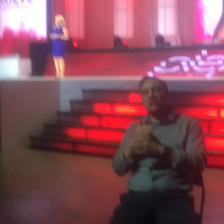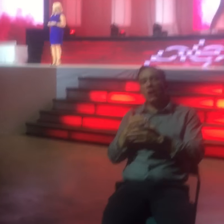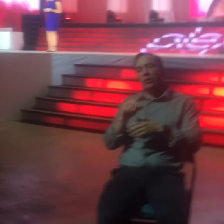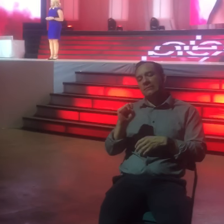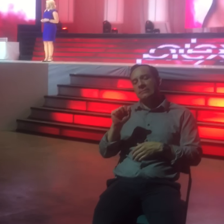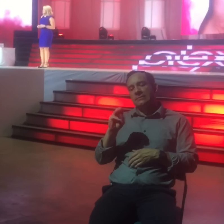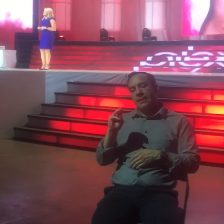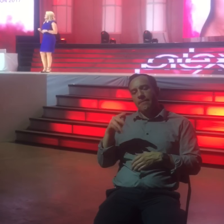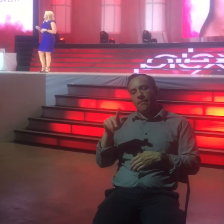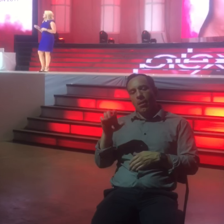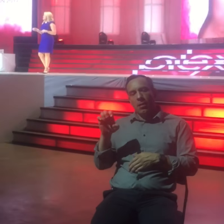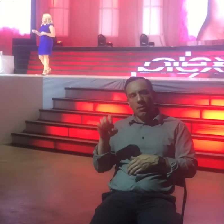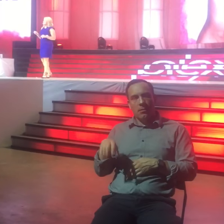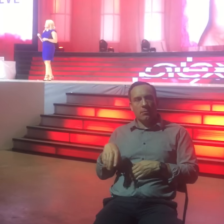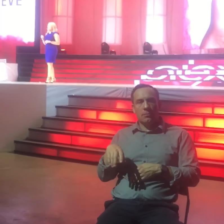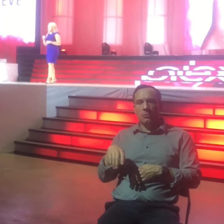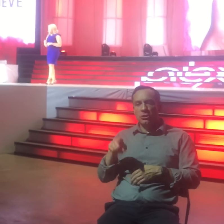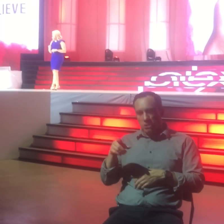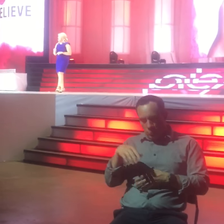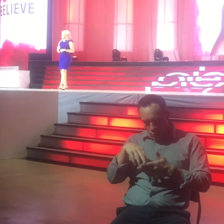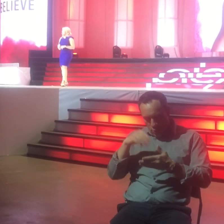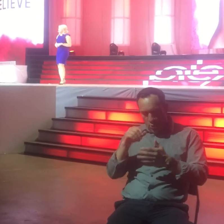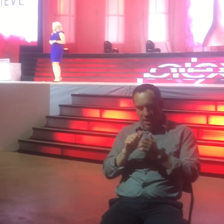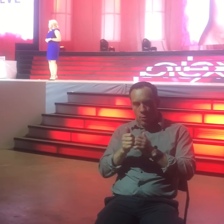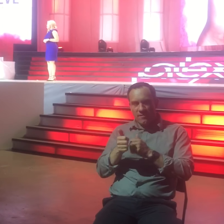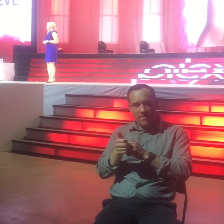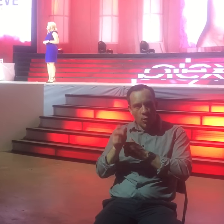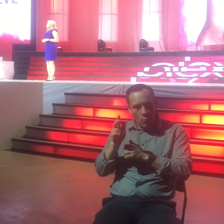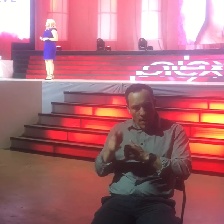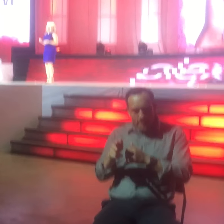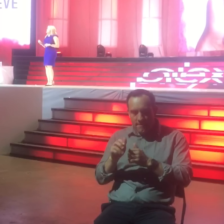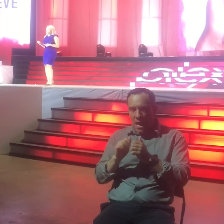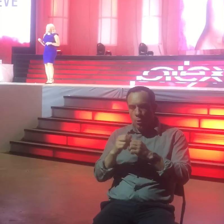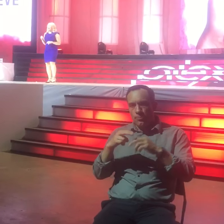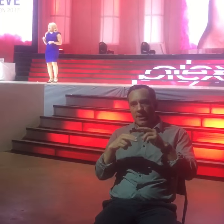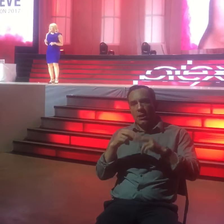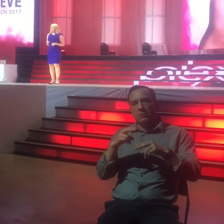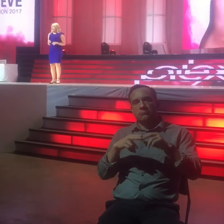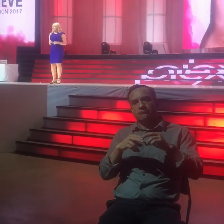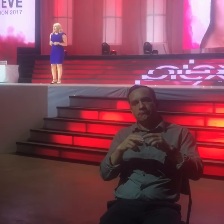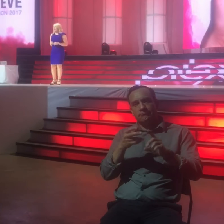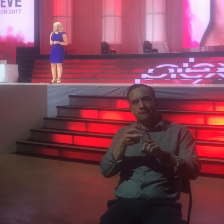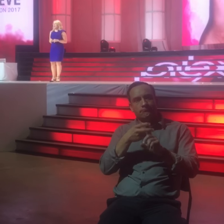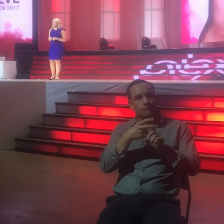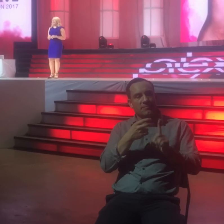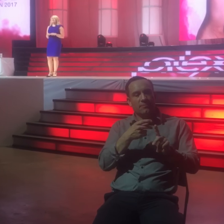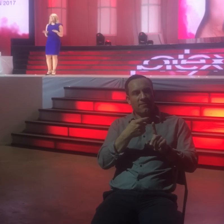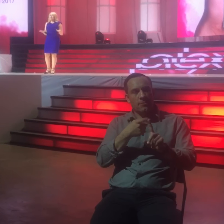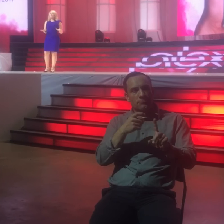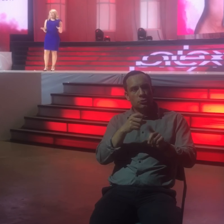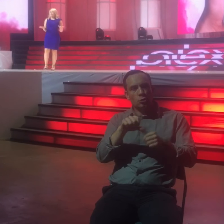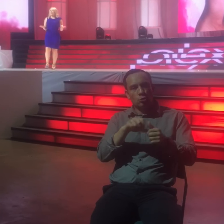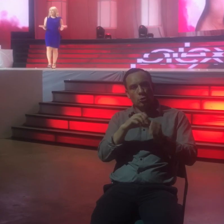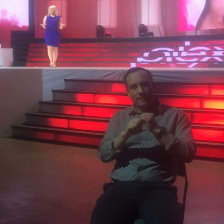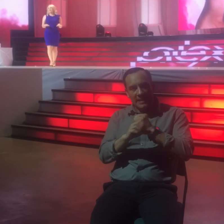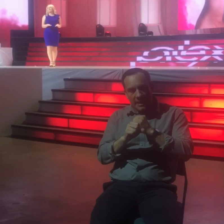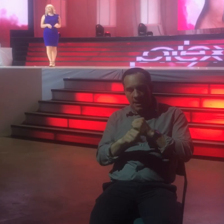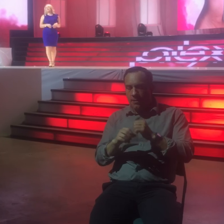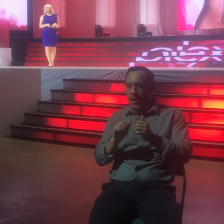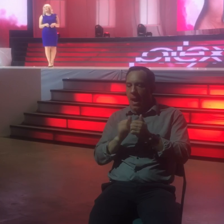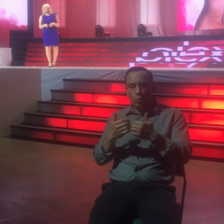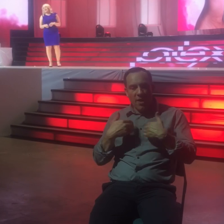how to follow up. She's going to learn how to build on social the right way. She's going to learn how to have product passion and so many